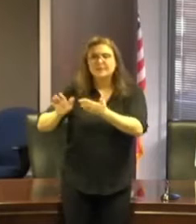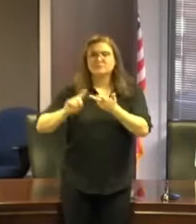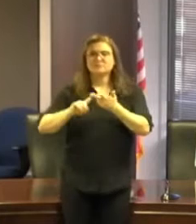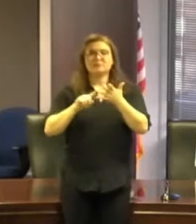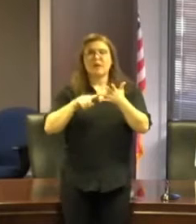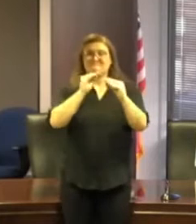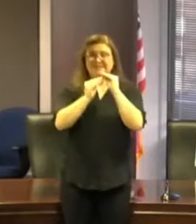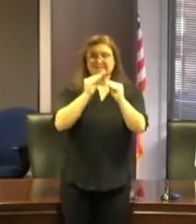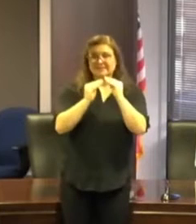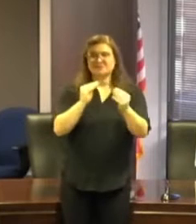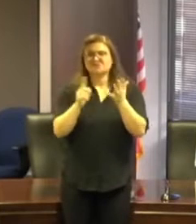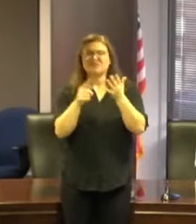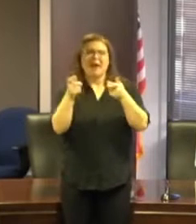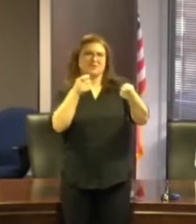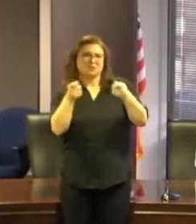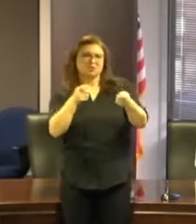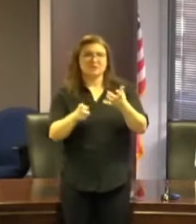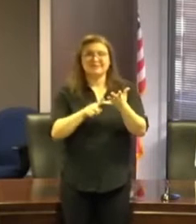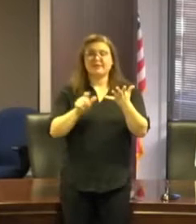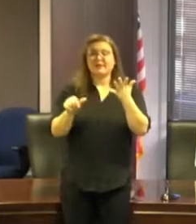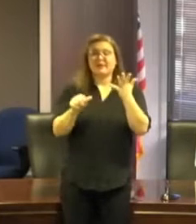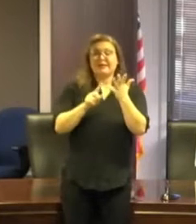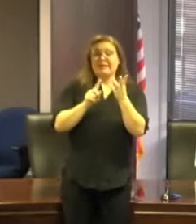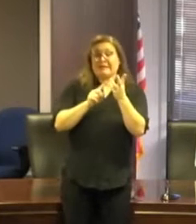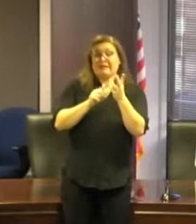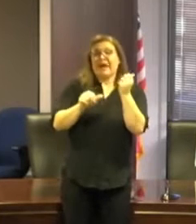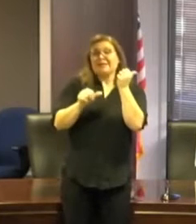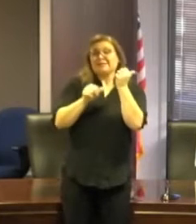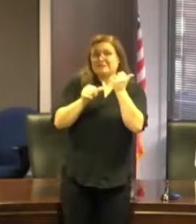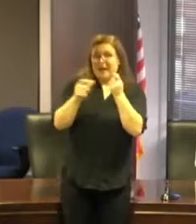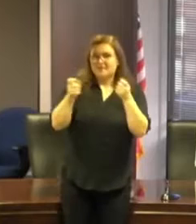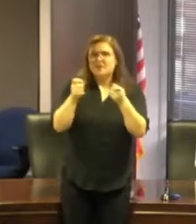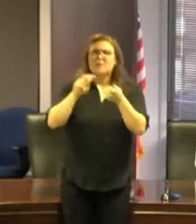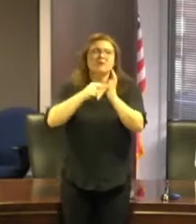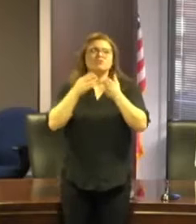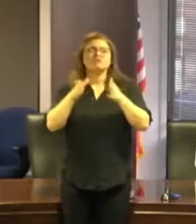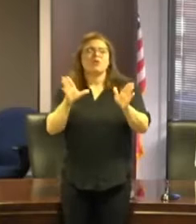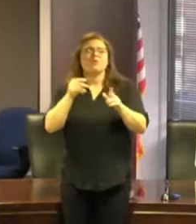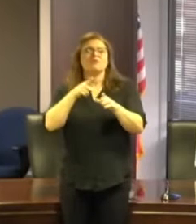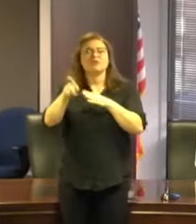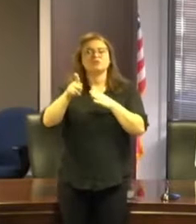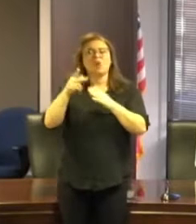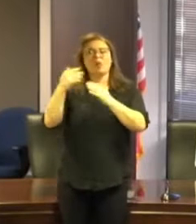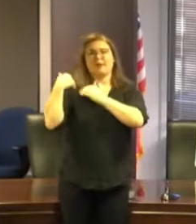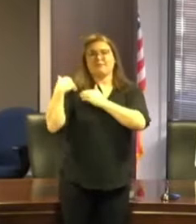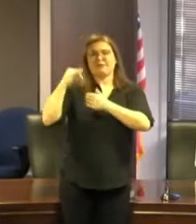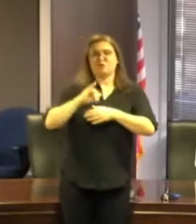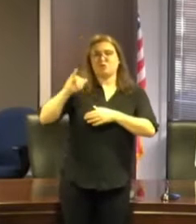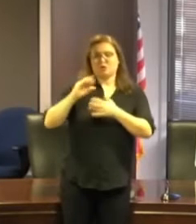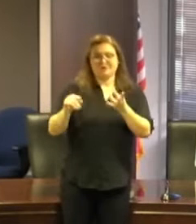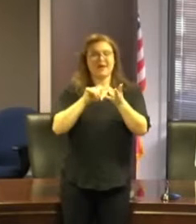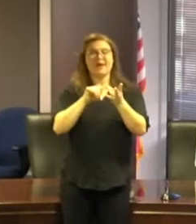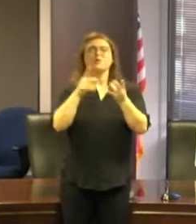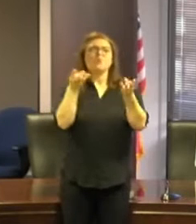general, a supplemental admin in general, which is the general and professional liability insurance, and property related.